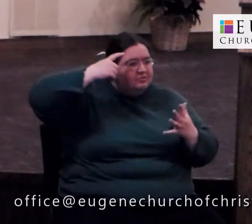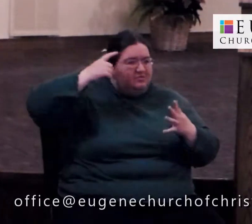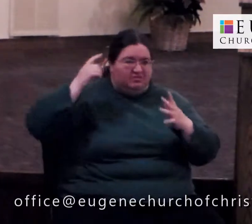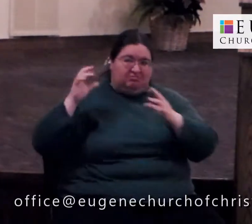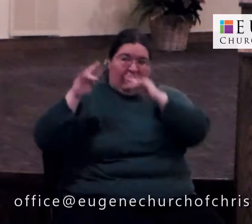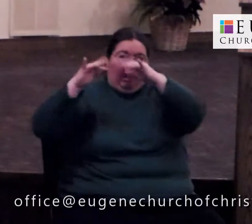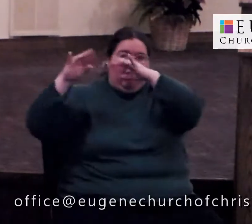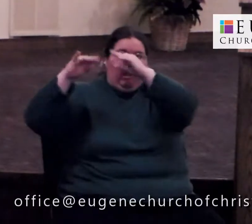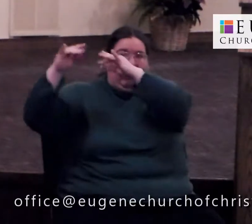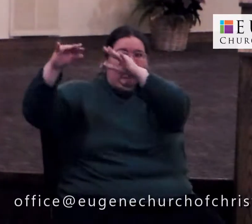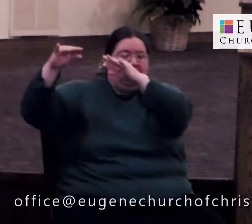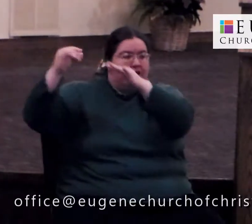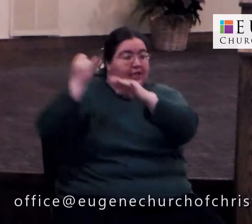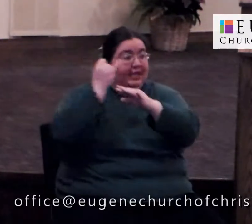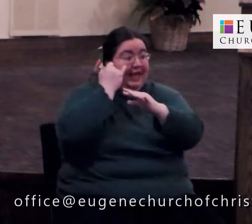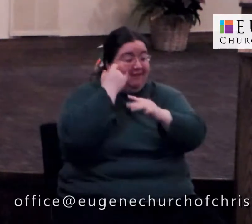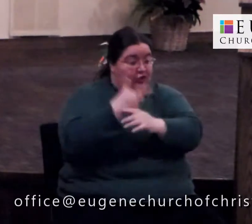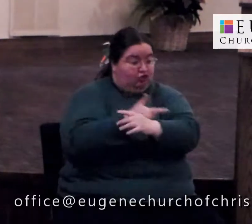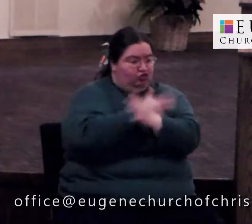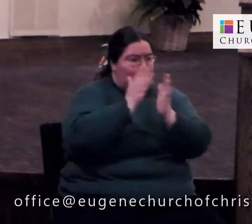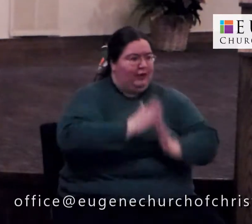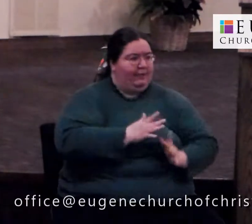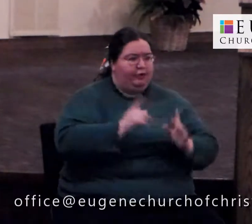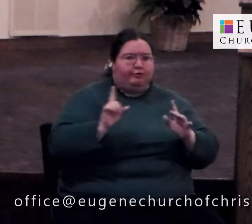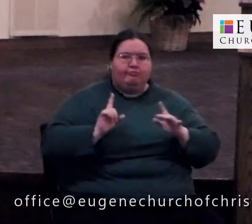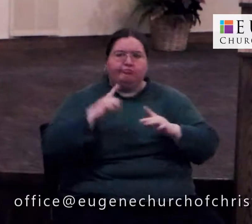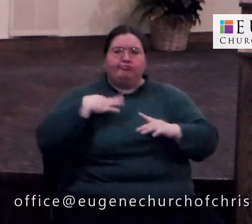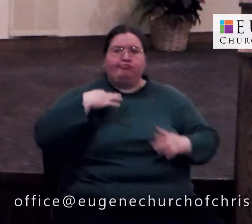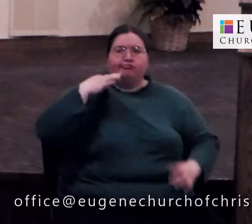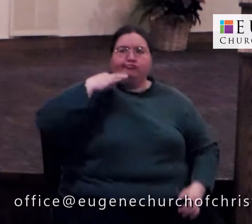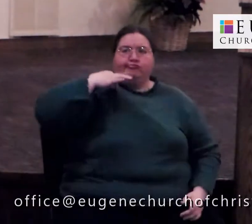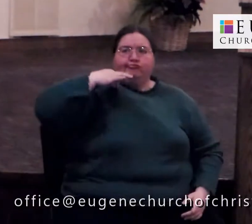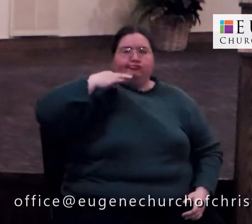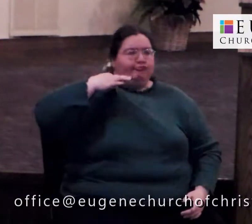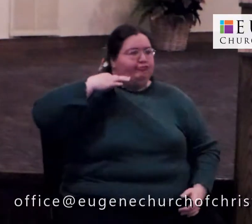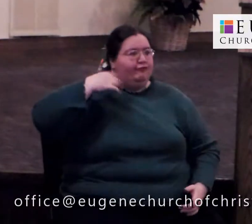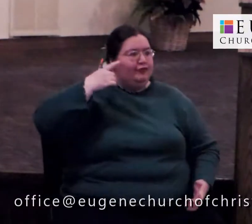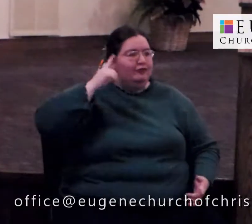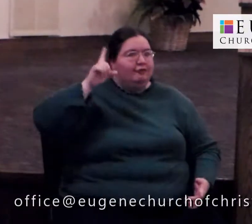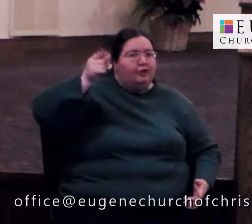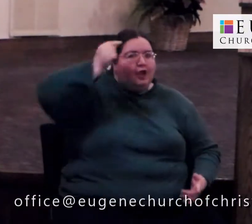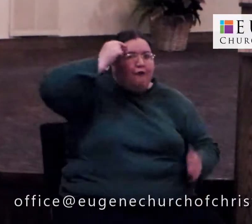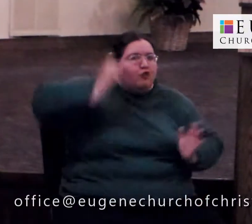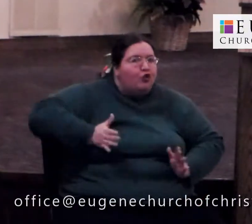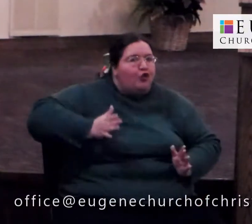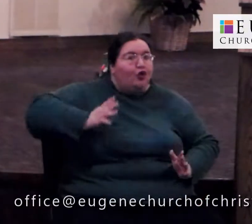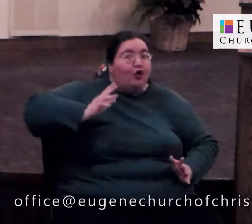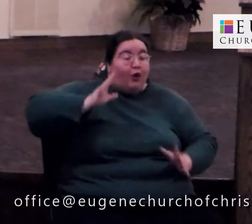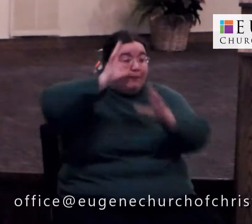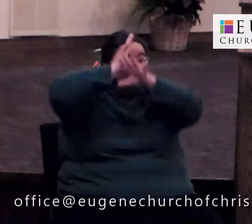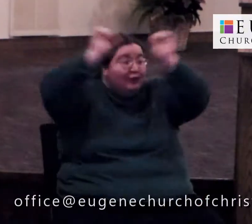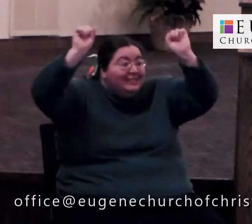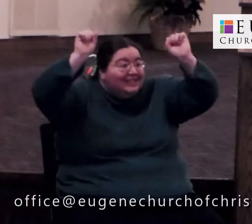come out to run for something big, governor, president, whatever it may be, I don't know that most of us would feel like he's